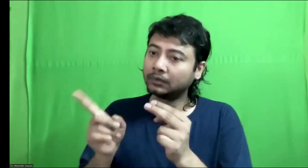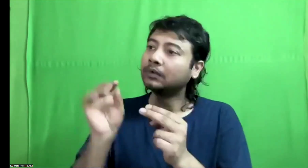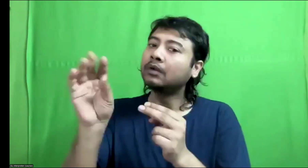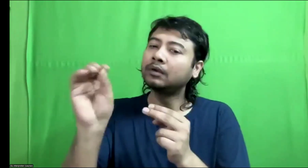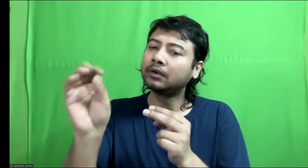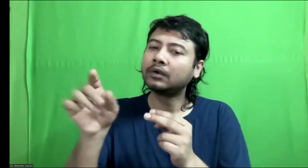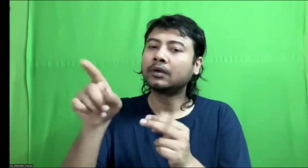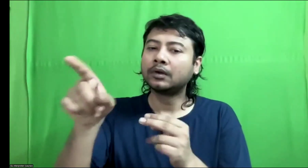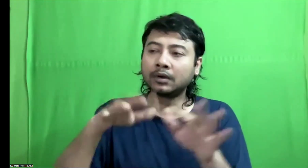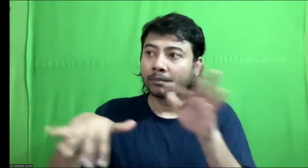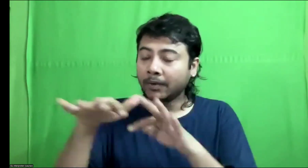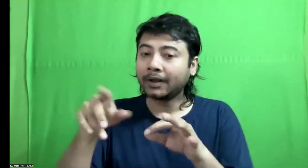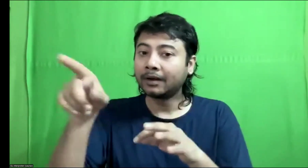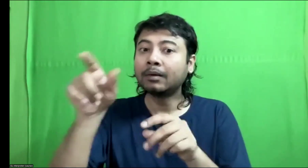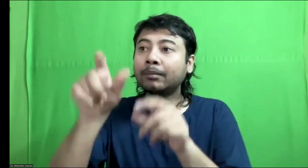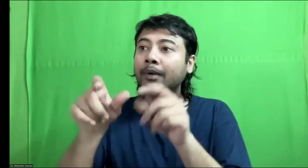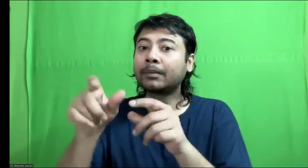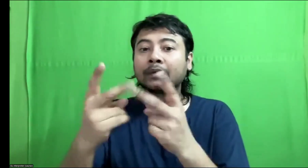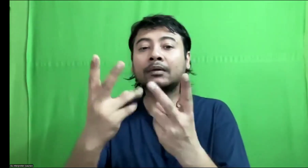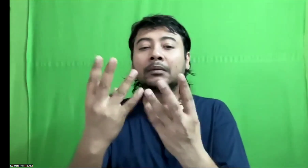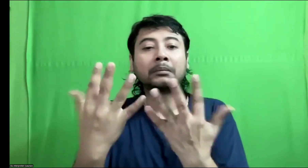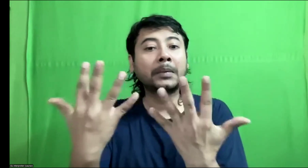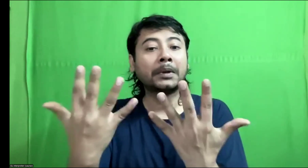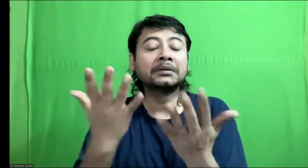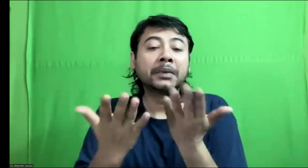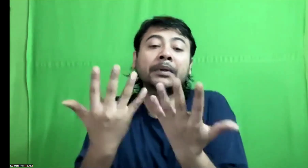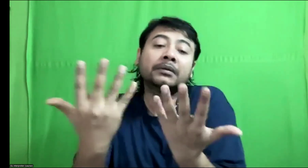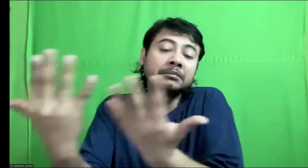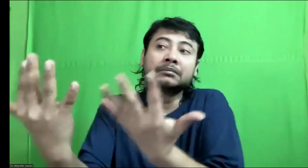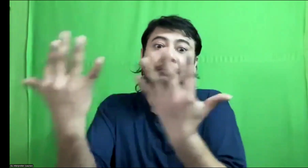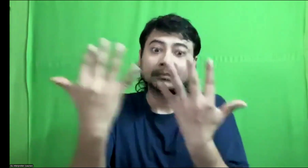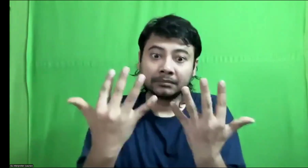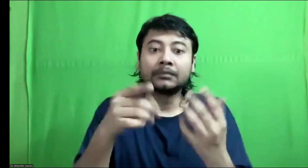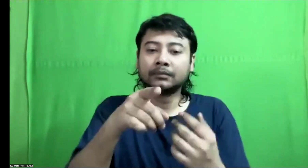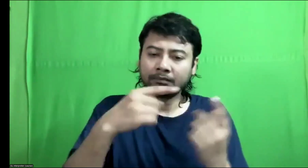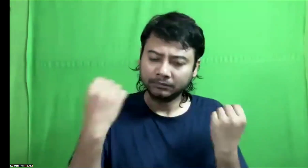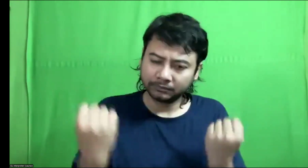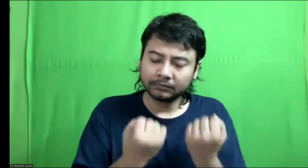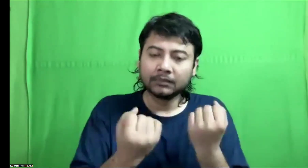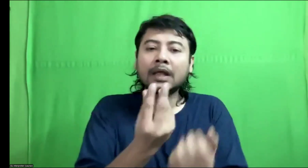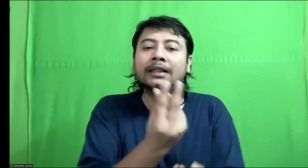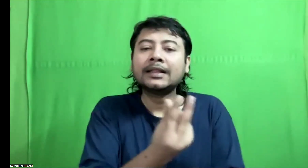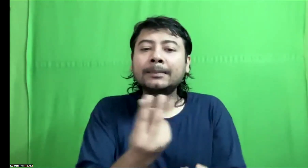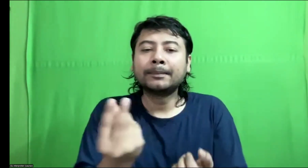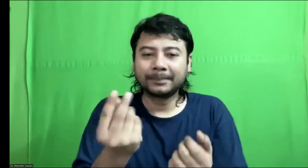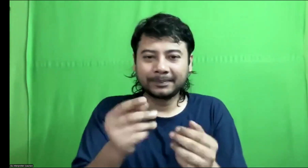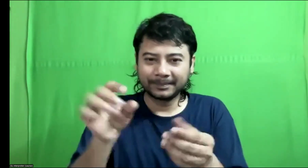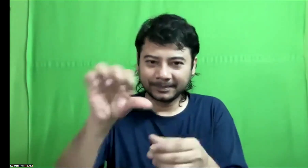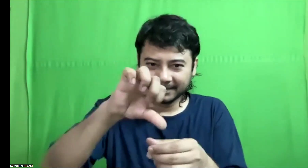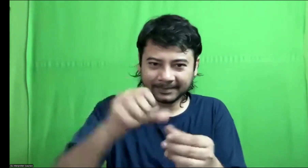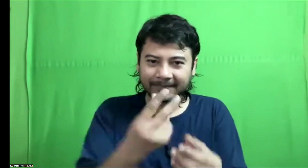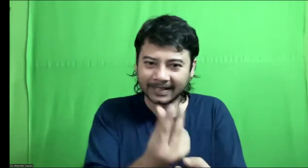Then if you have a bigger society, you can actually put a table like how we do in our